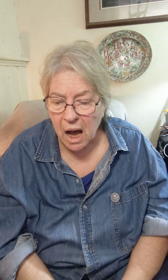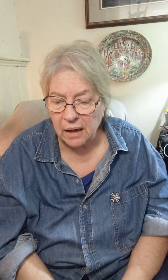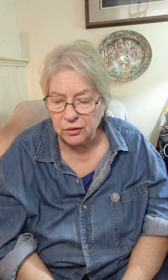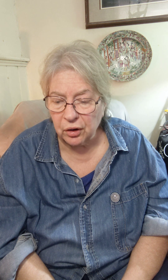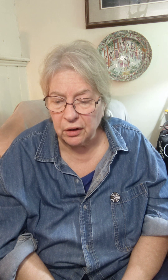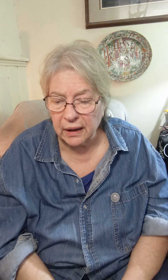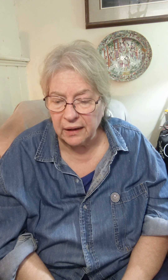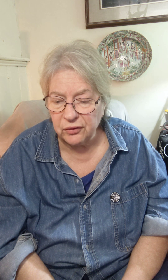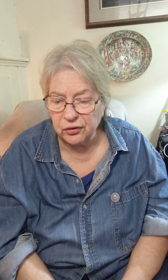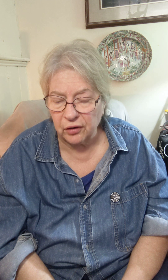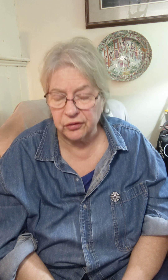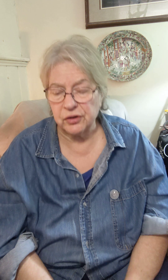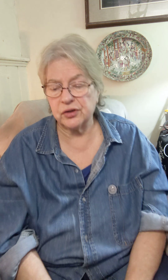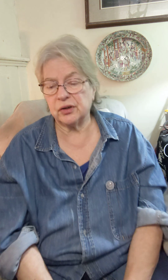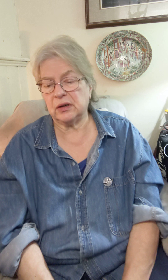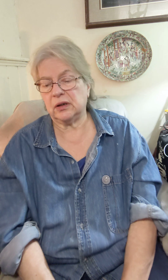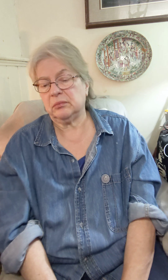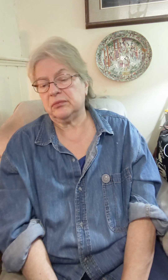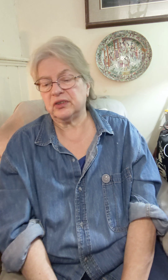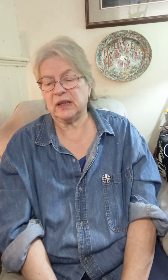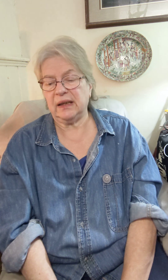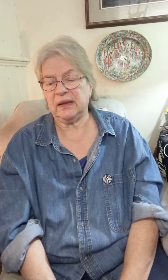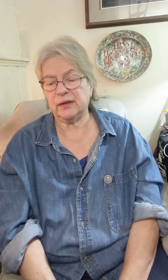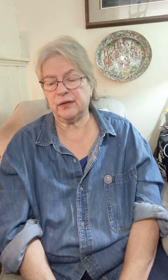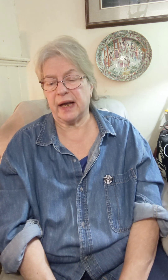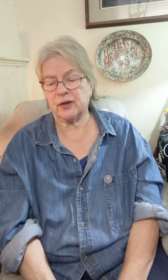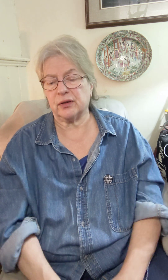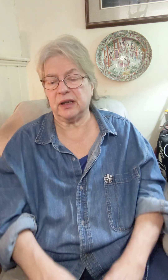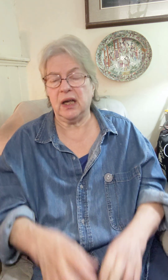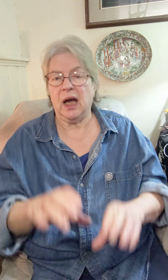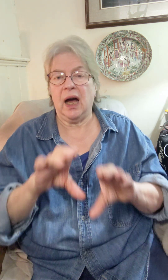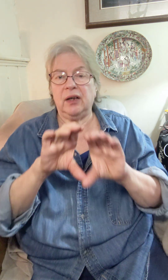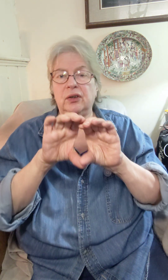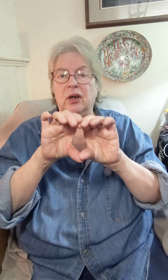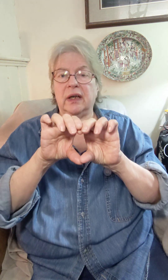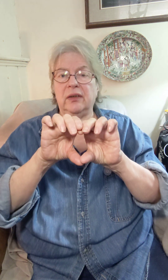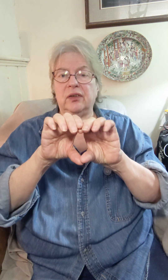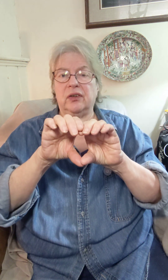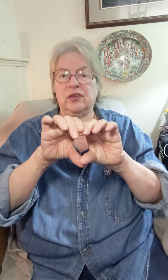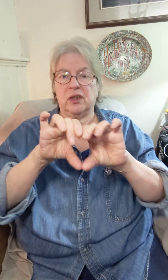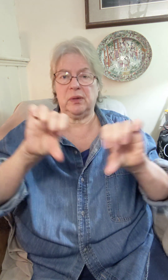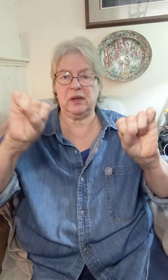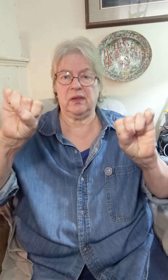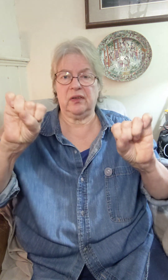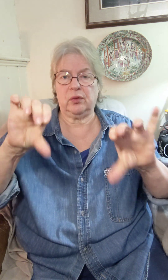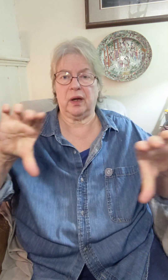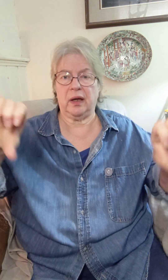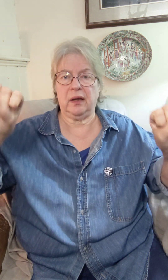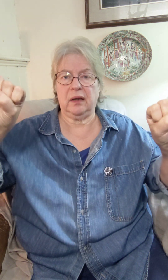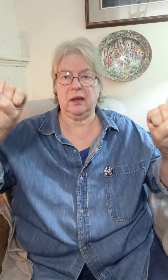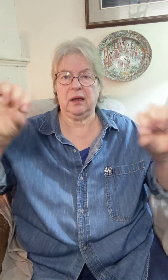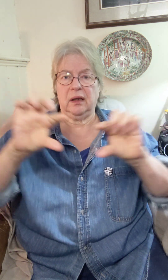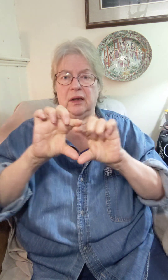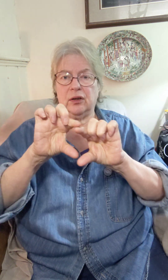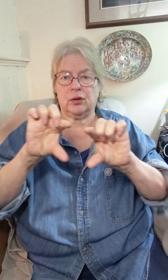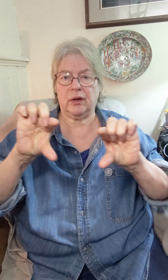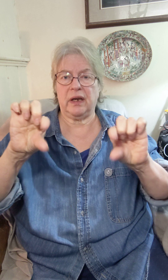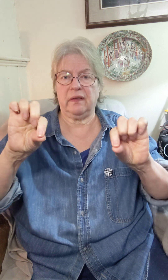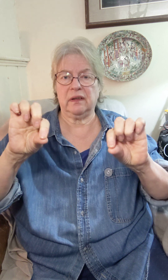Hot dog and sausage. Slightly different, actually. Hot dog and sausage can be done this way, like you're creating the